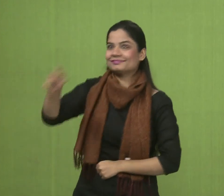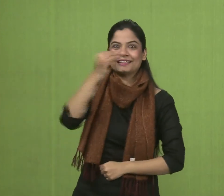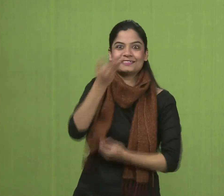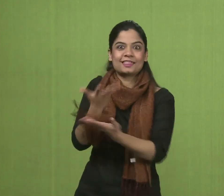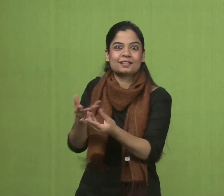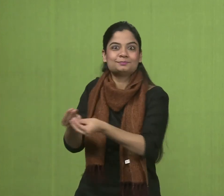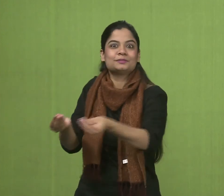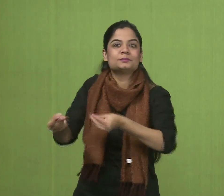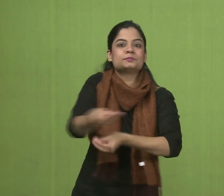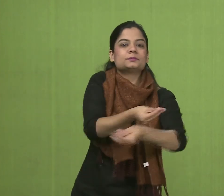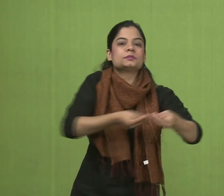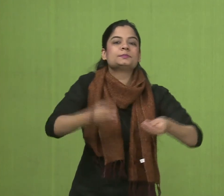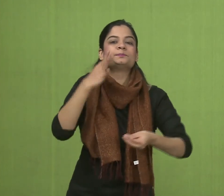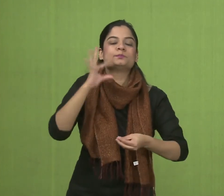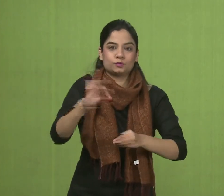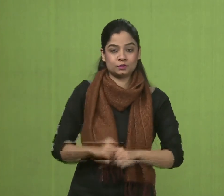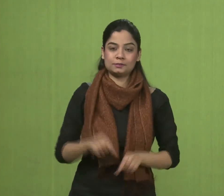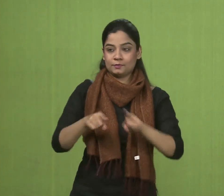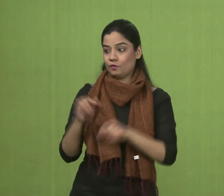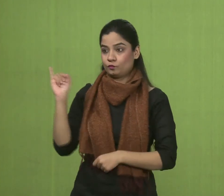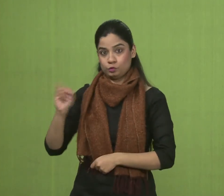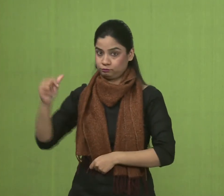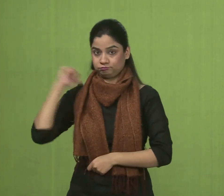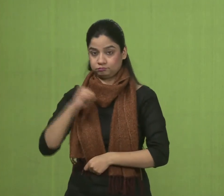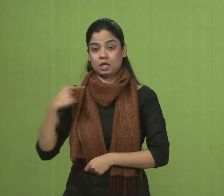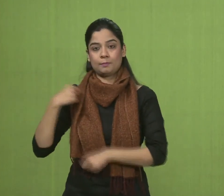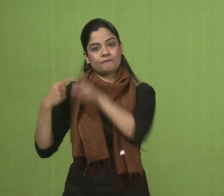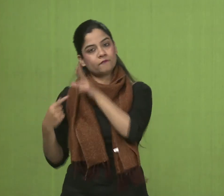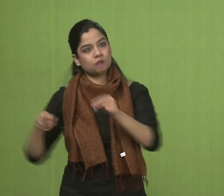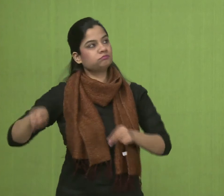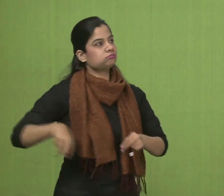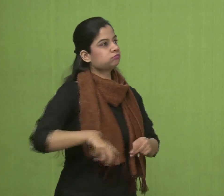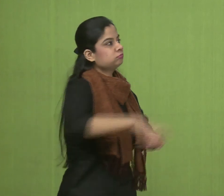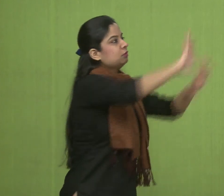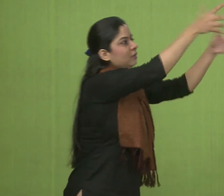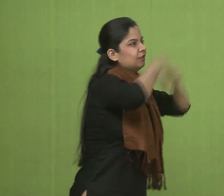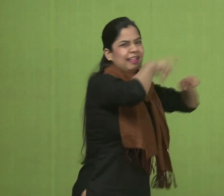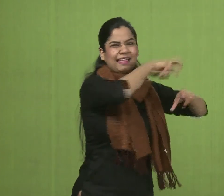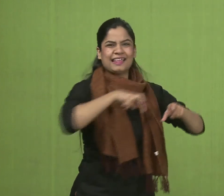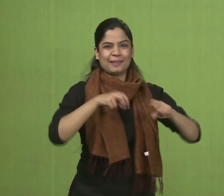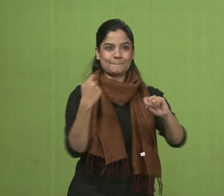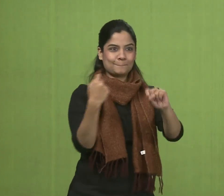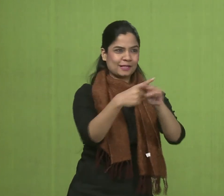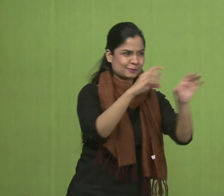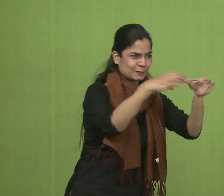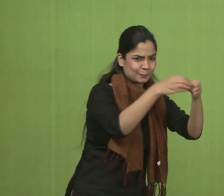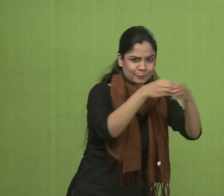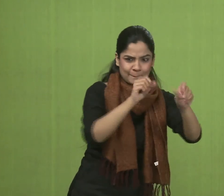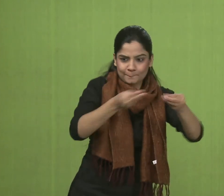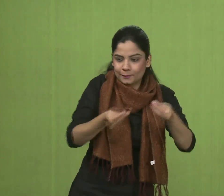for bathing, you will not keep your clothes outside. You will keep it nearby yourself once you have taken a bath so that you can wear them immediately. That is called functional